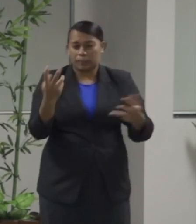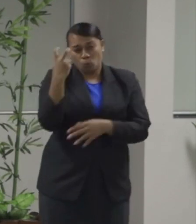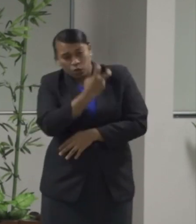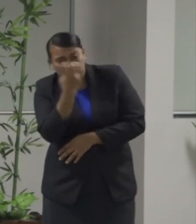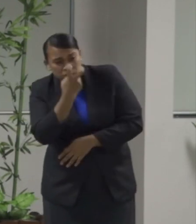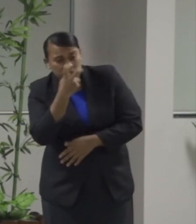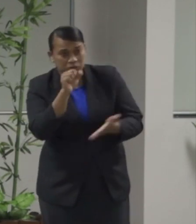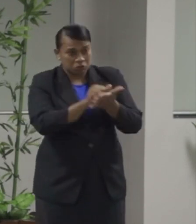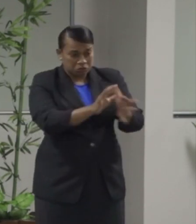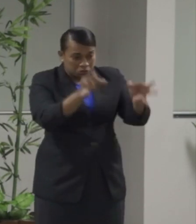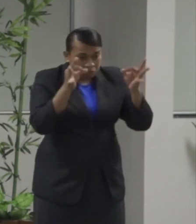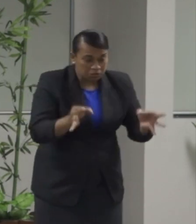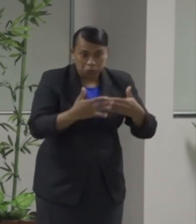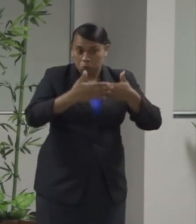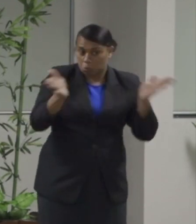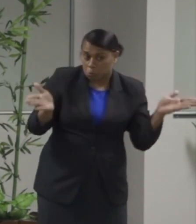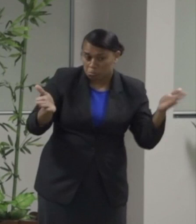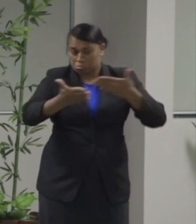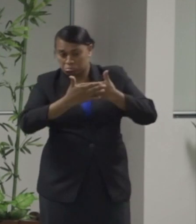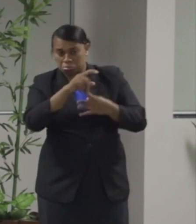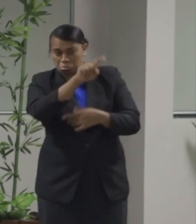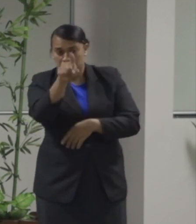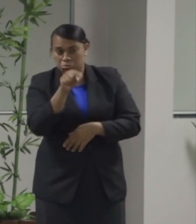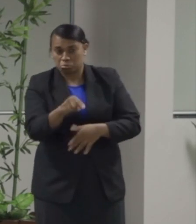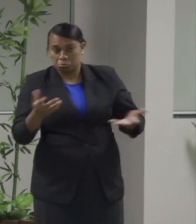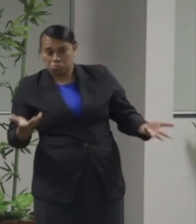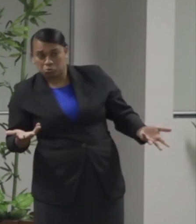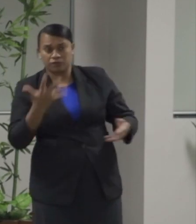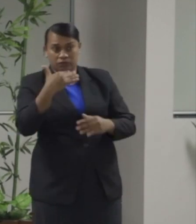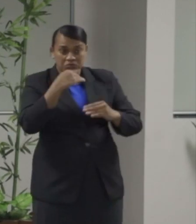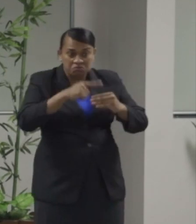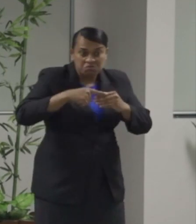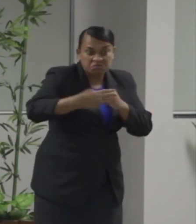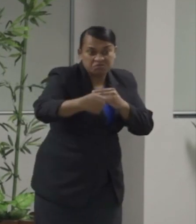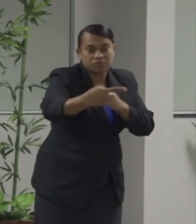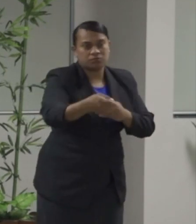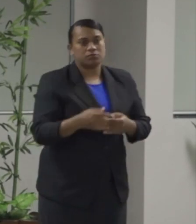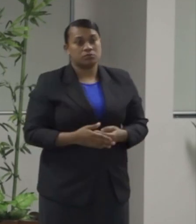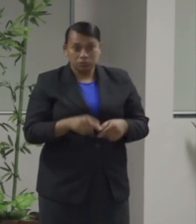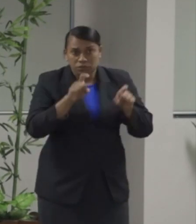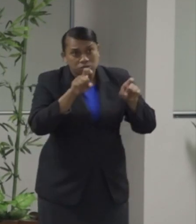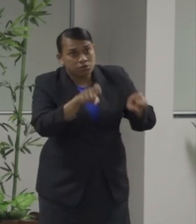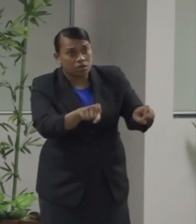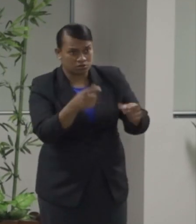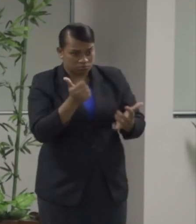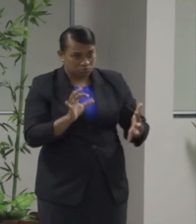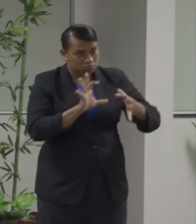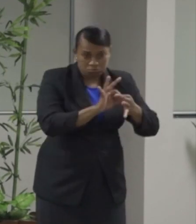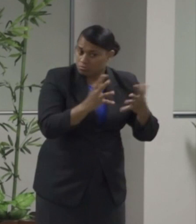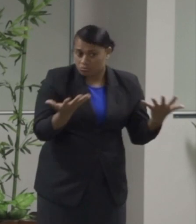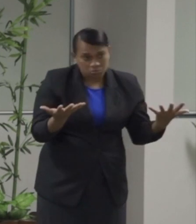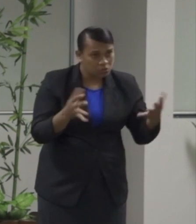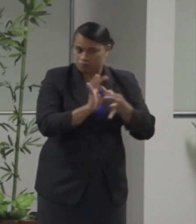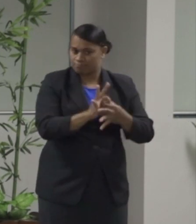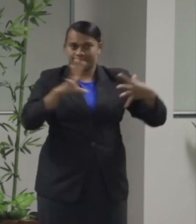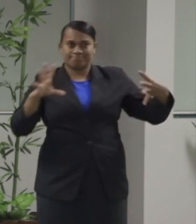whether come Friday morning we either lift restrictions or have to extend them. If